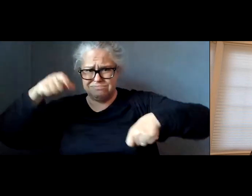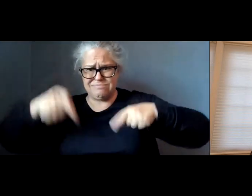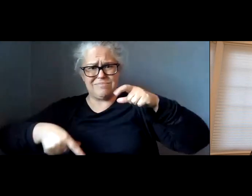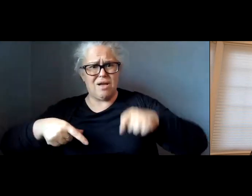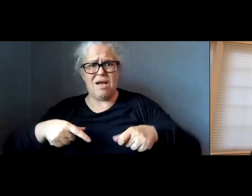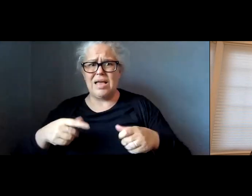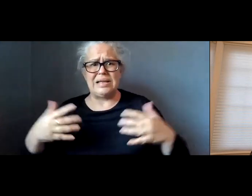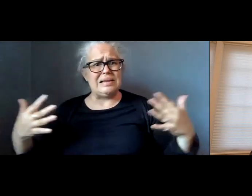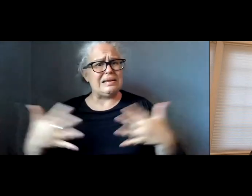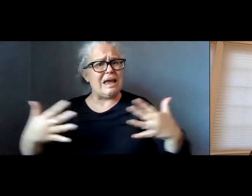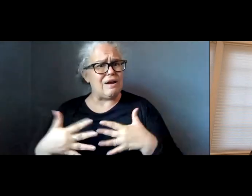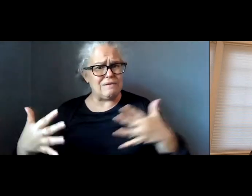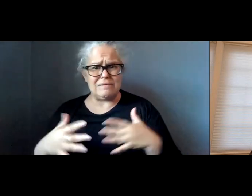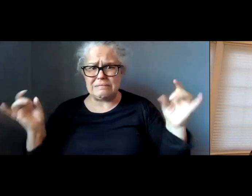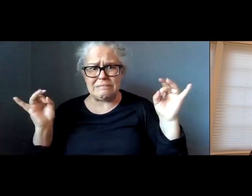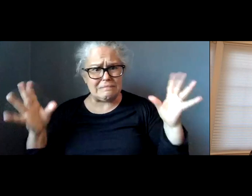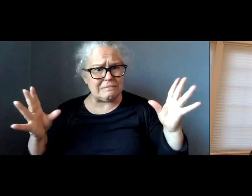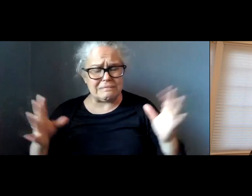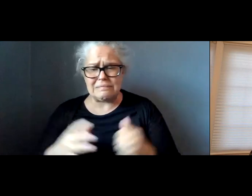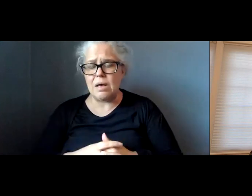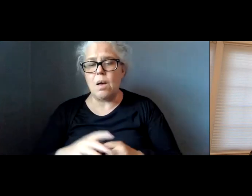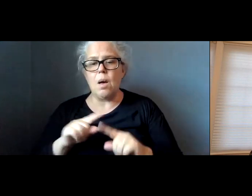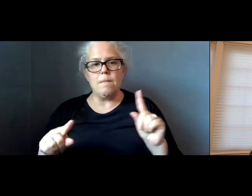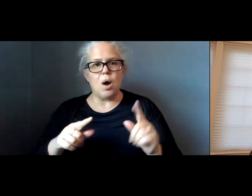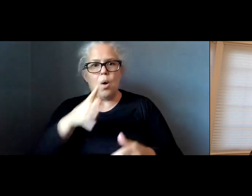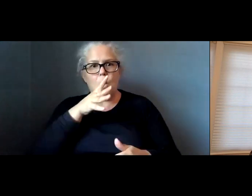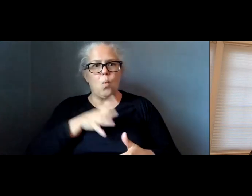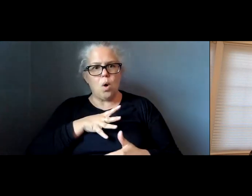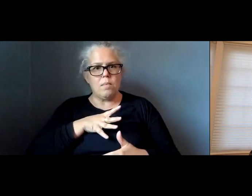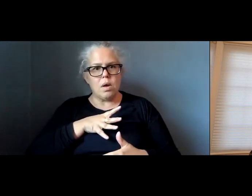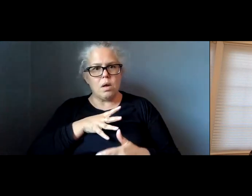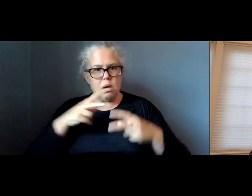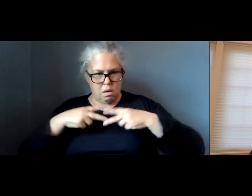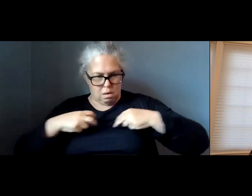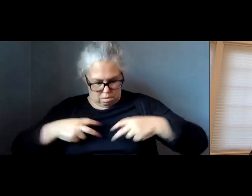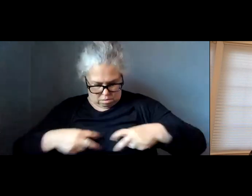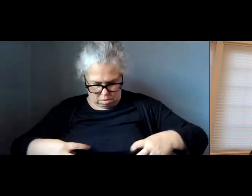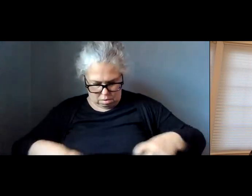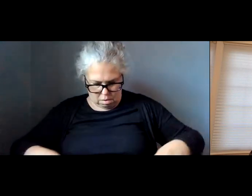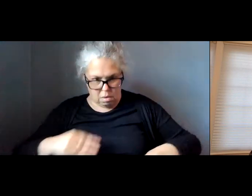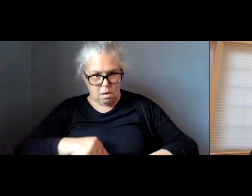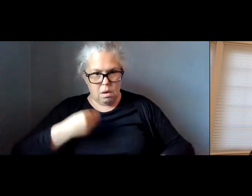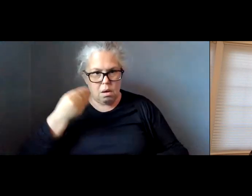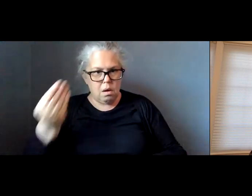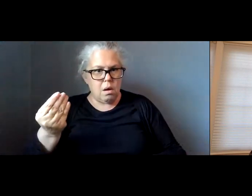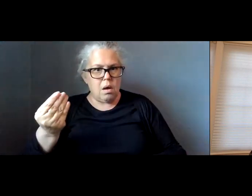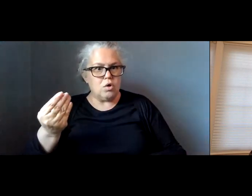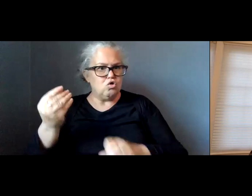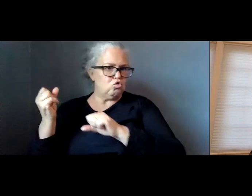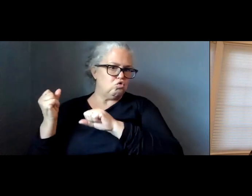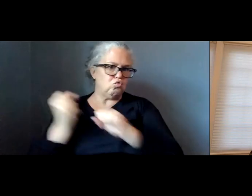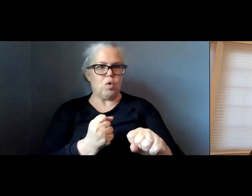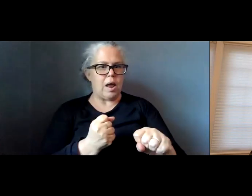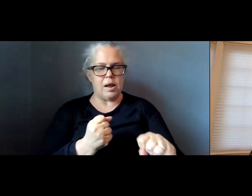her inexperience, yet she found something deep within herself to goad her onwards. Much of the way down, her face, contorted